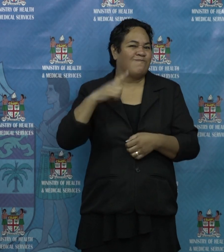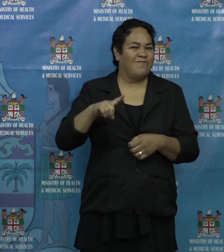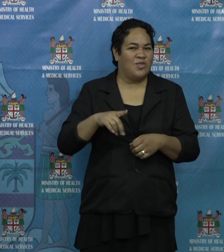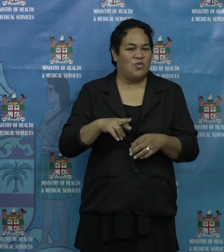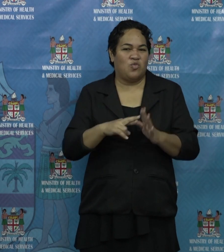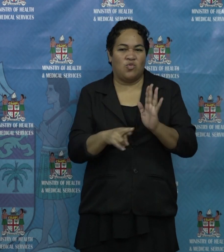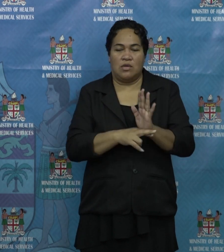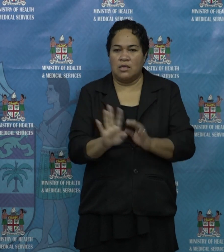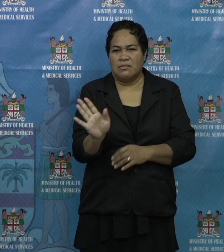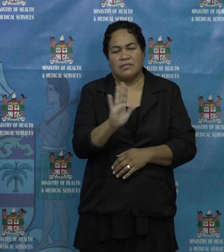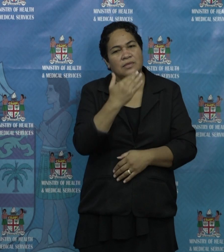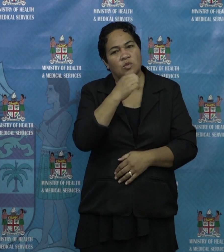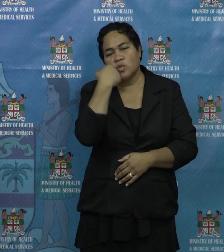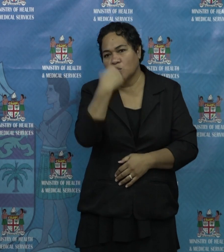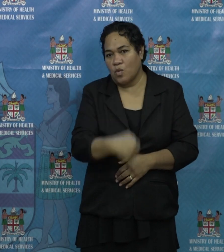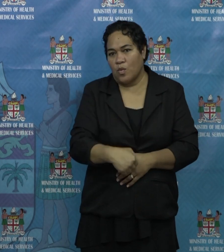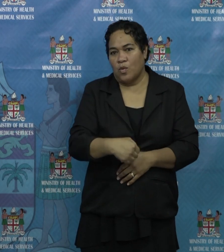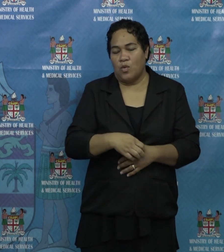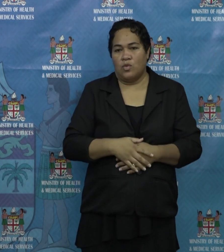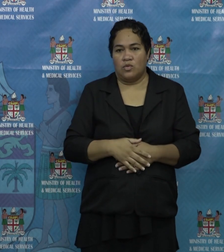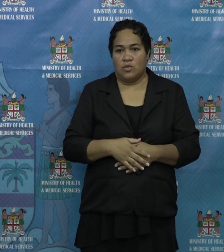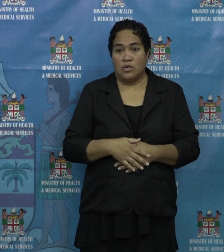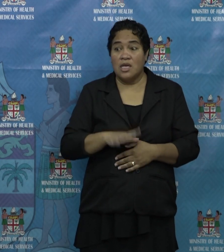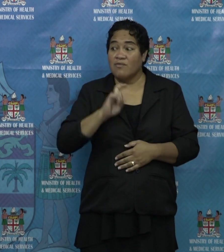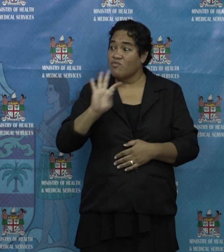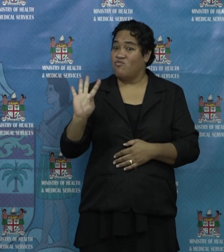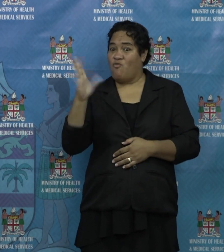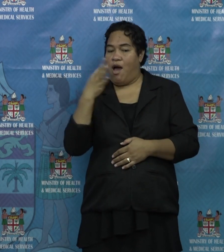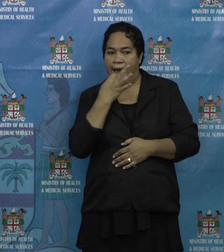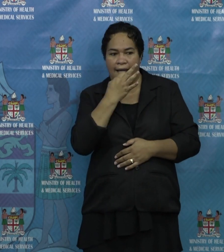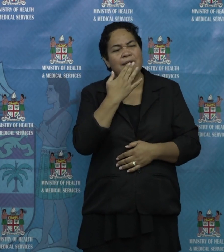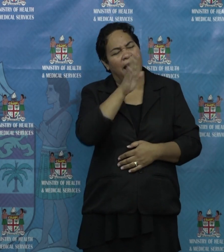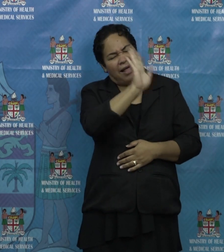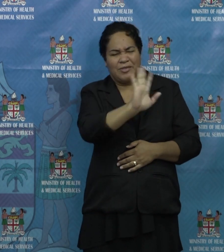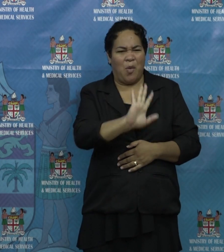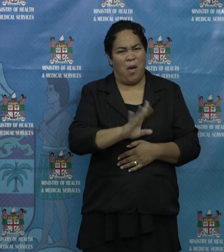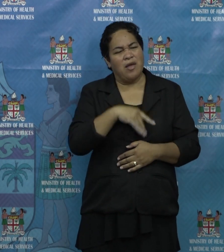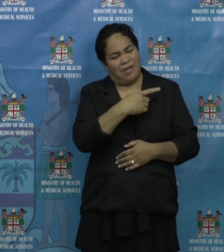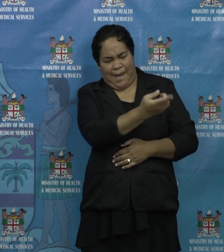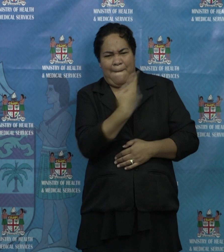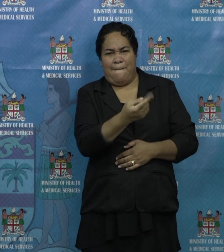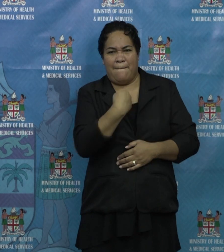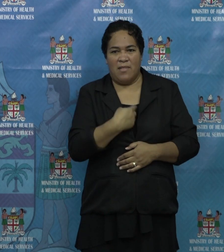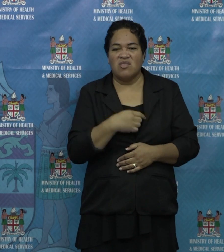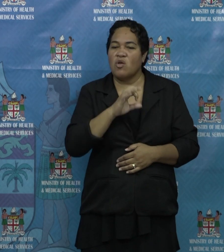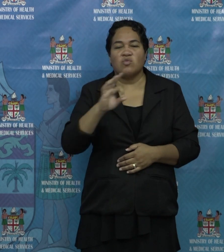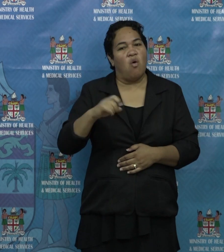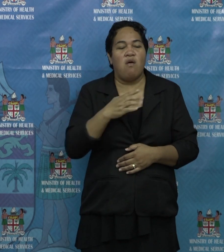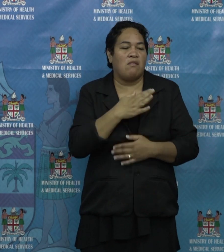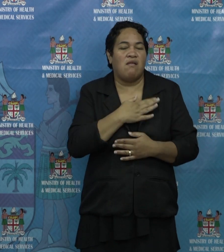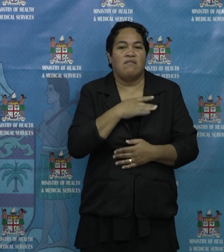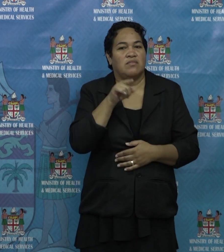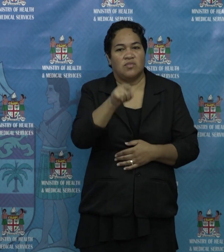Don't do it. I'm telling you now, those asking you to break your bubble do not really care about you. They certainly do not care about the